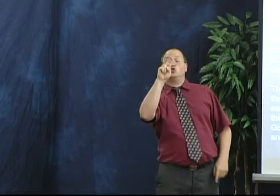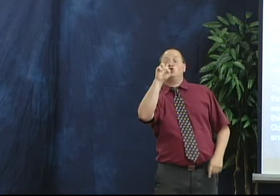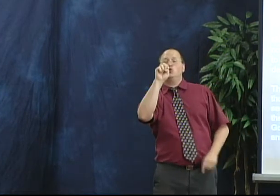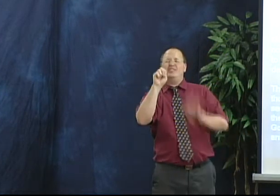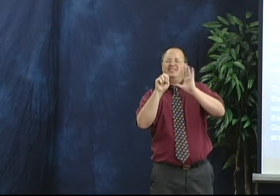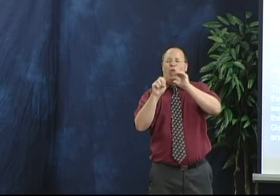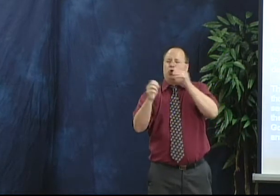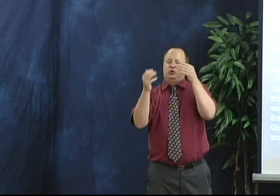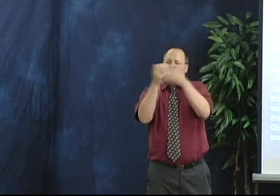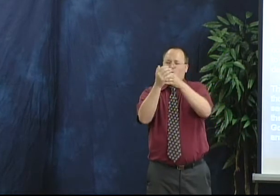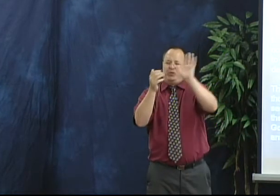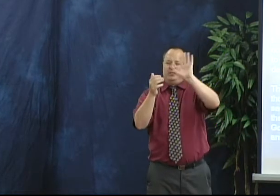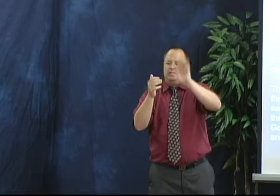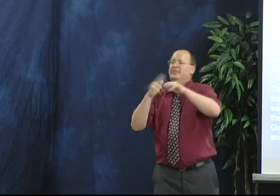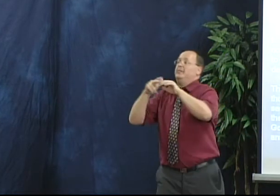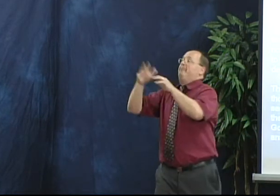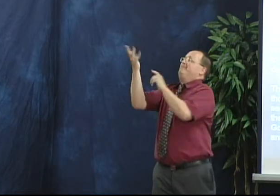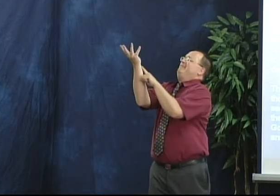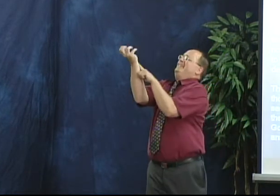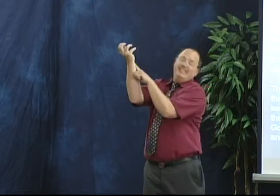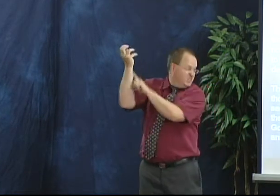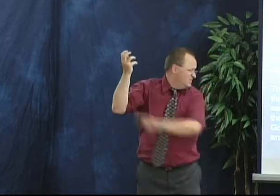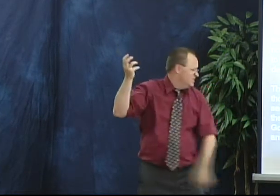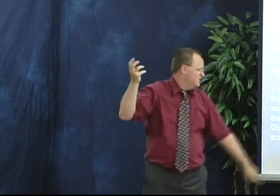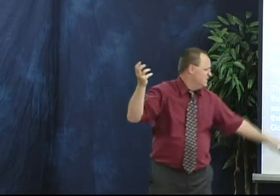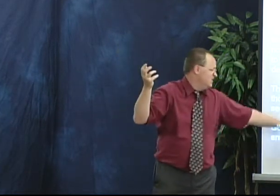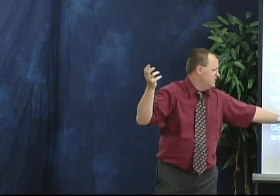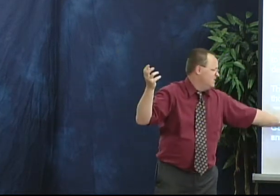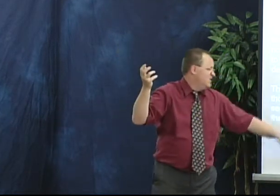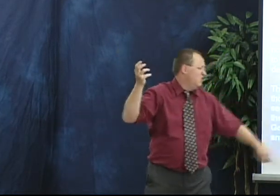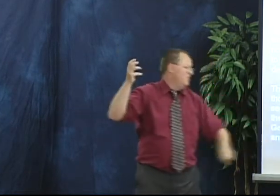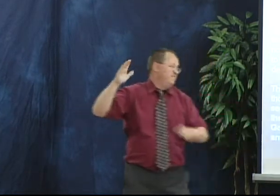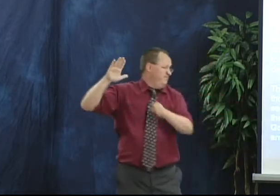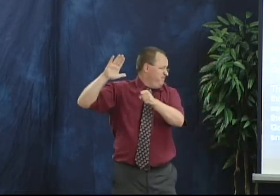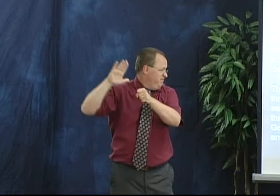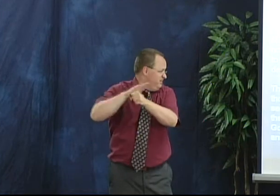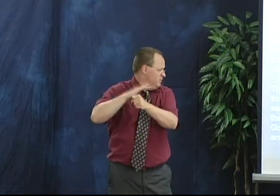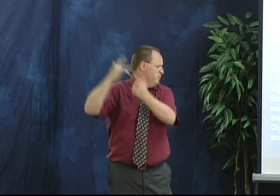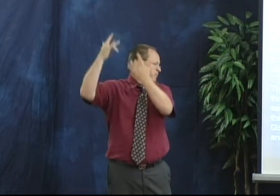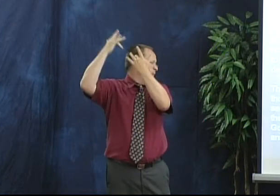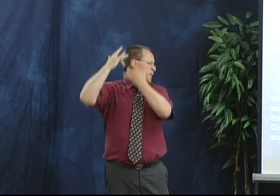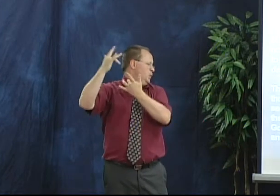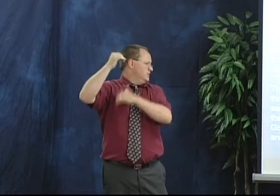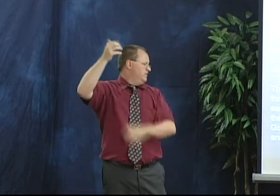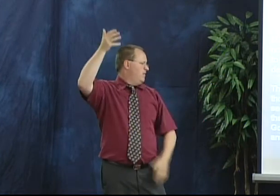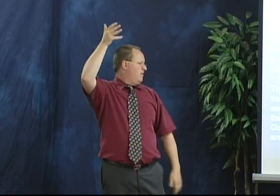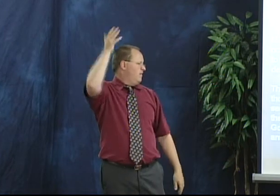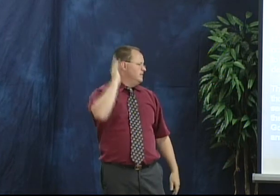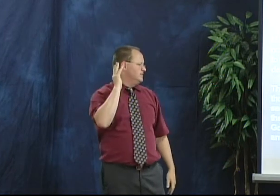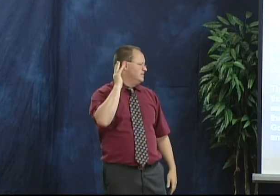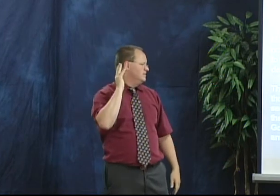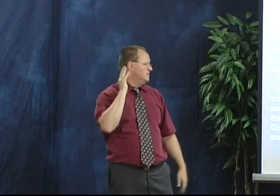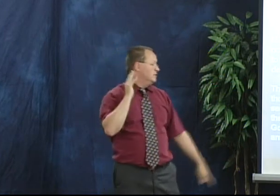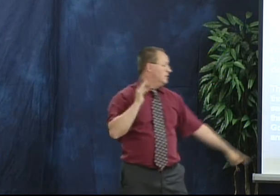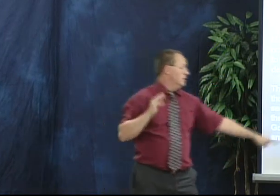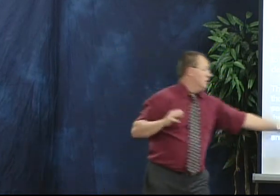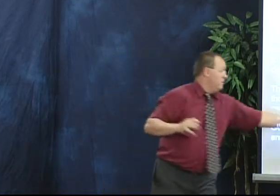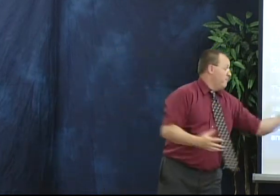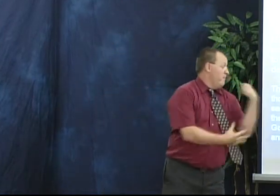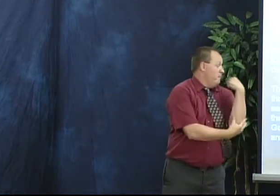and sue," meaning plead, "wholly to the mercy of God."